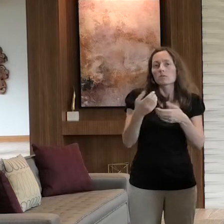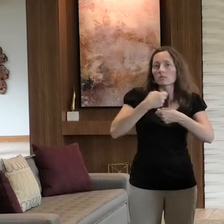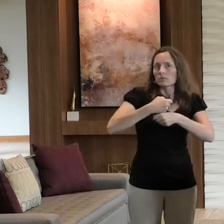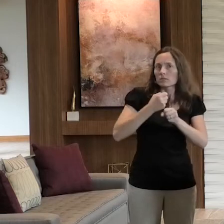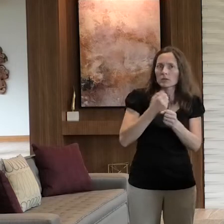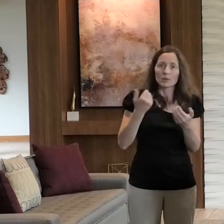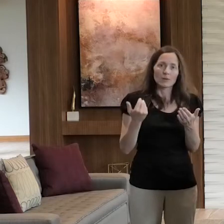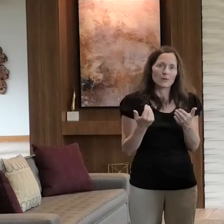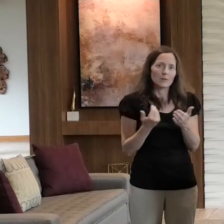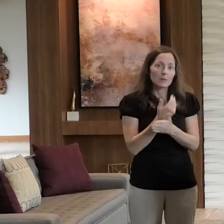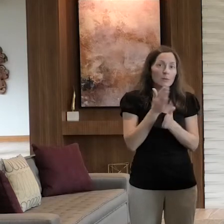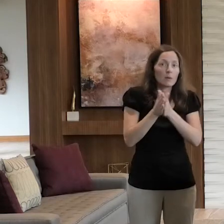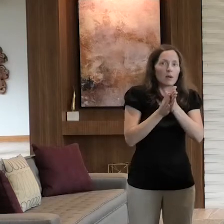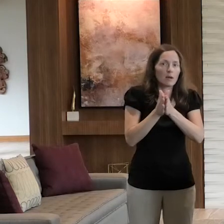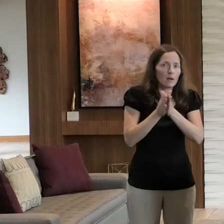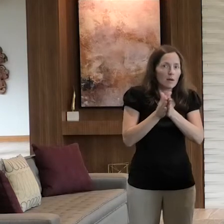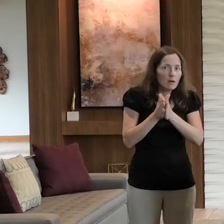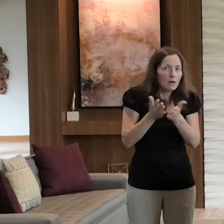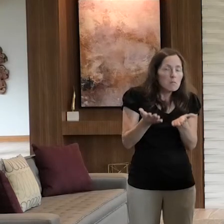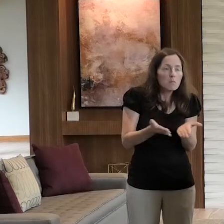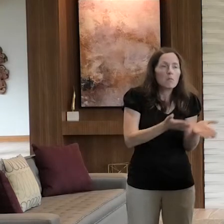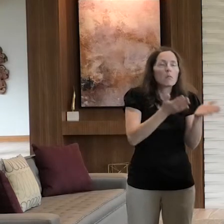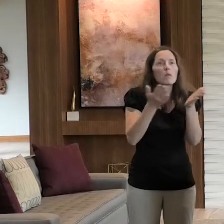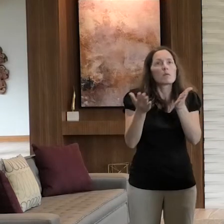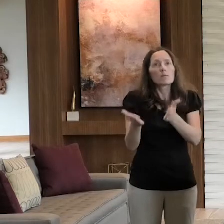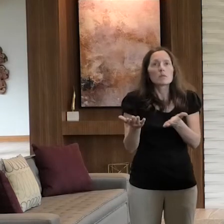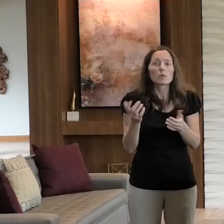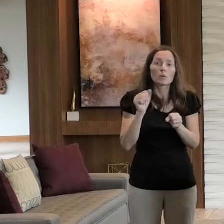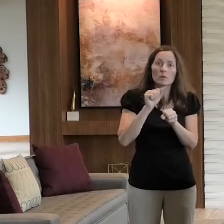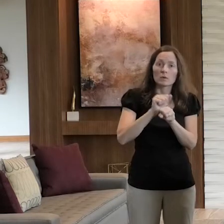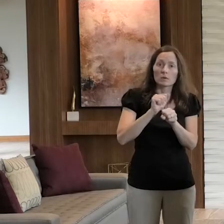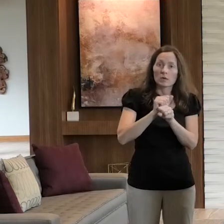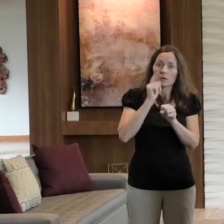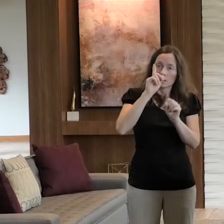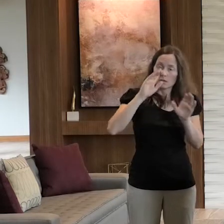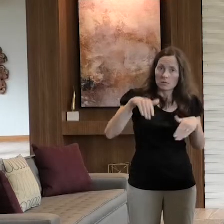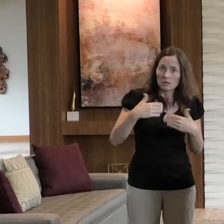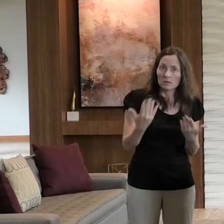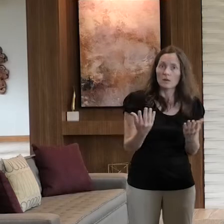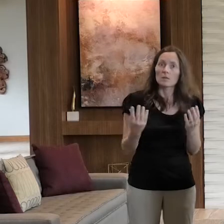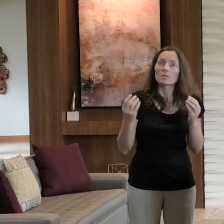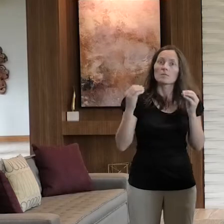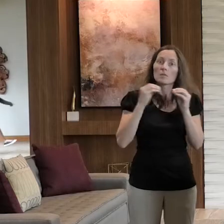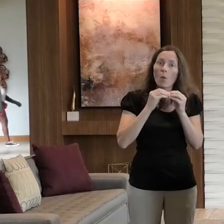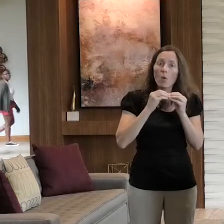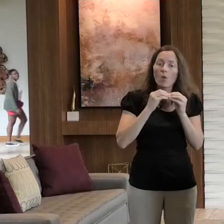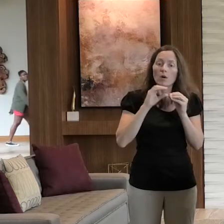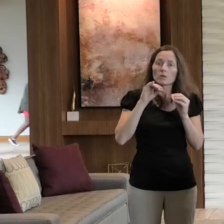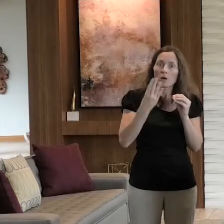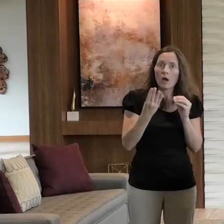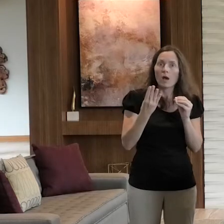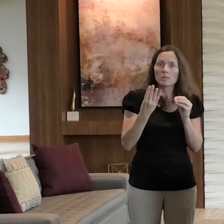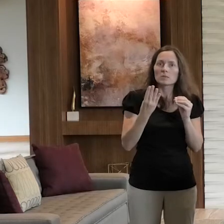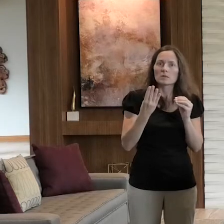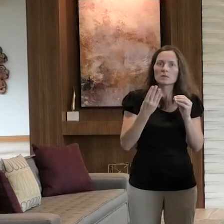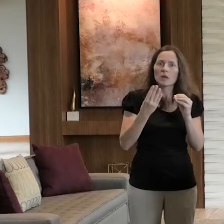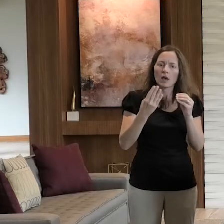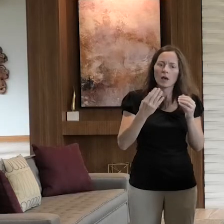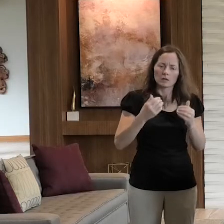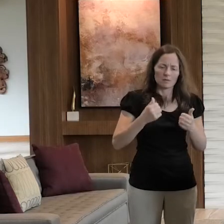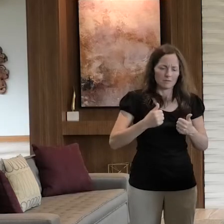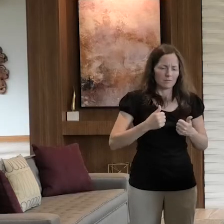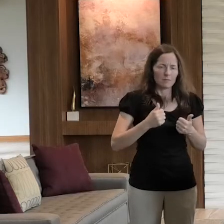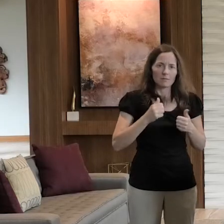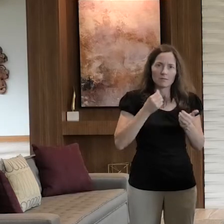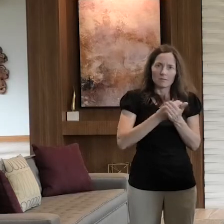incentives, whether it's working to provide more living wage jobs, recognizing that